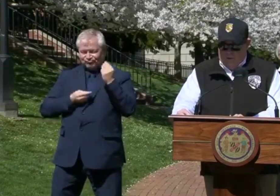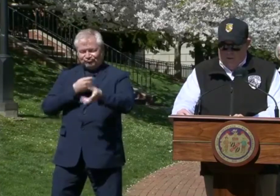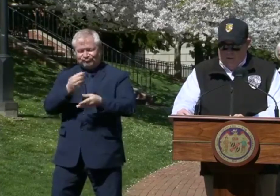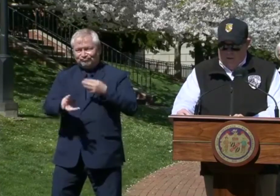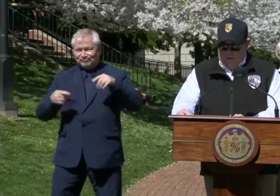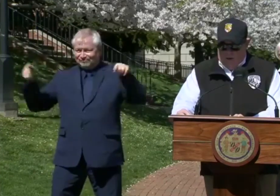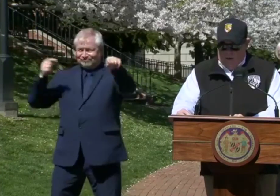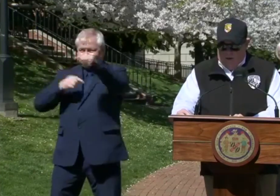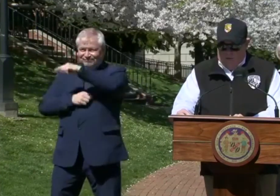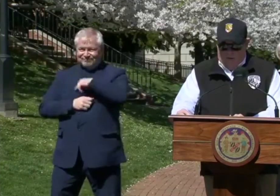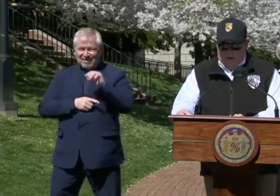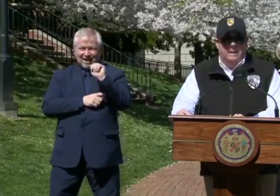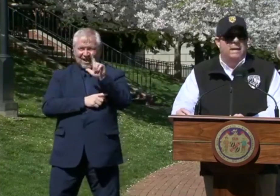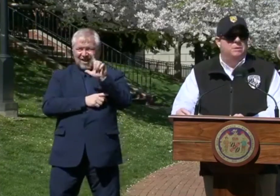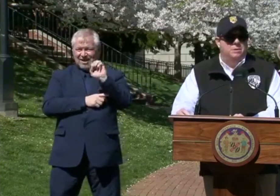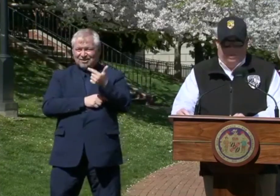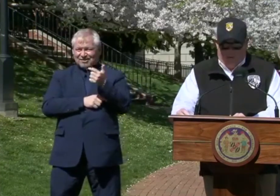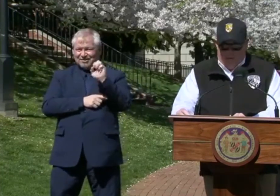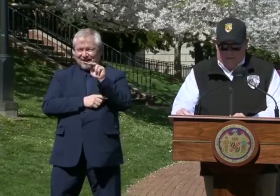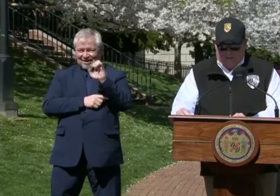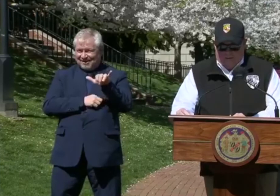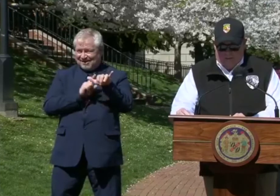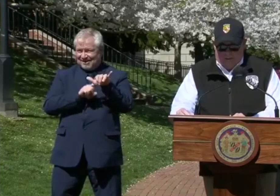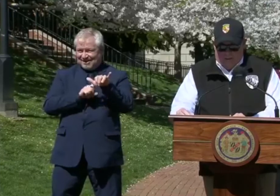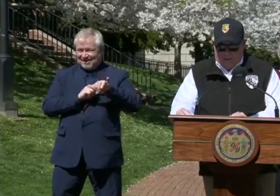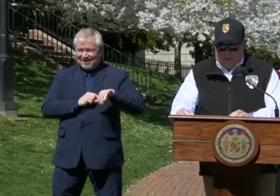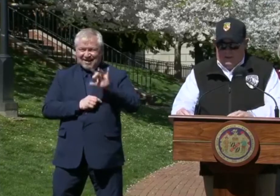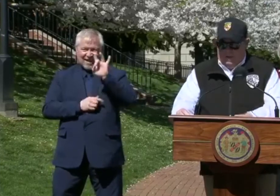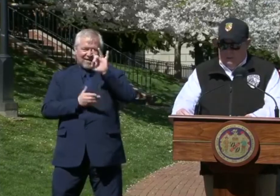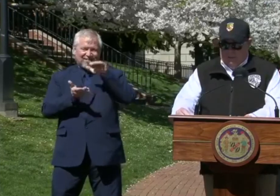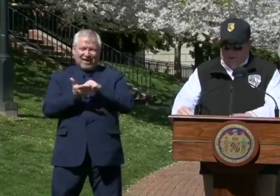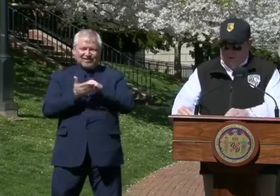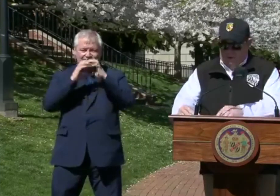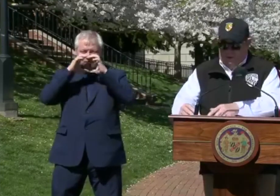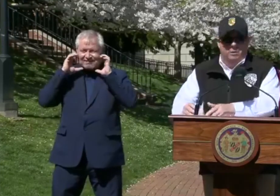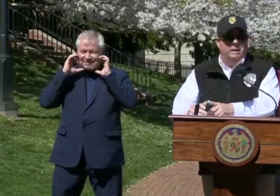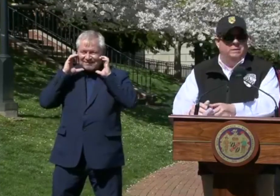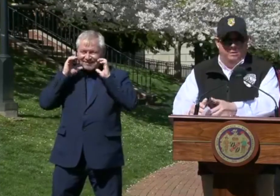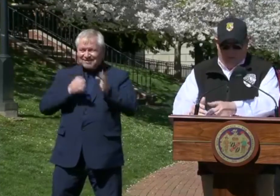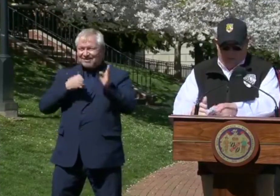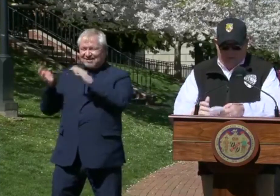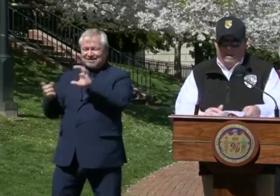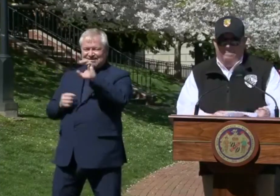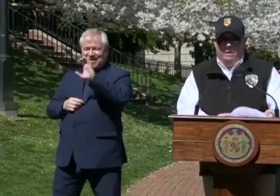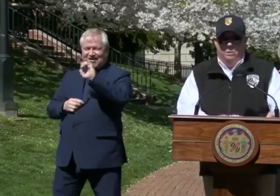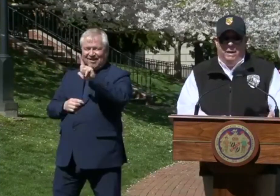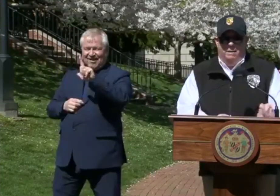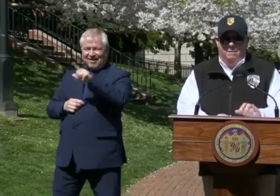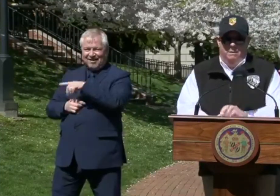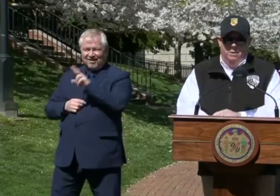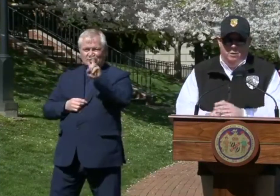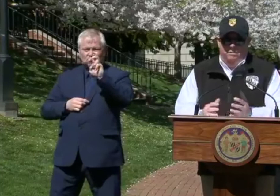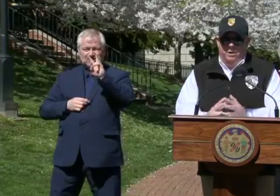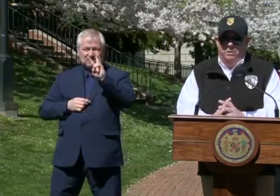Schools offered 8,000 surgical masks. Cecil County Public Schools donated 265 medical